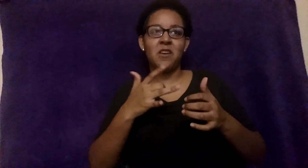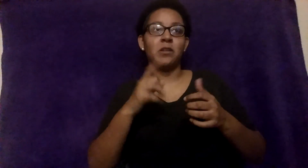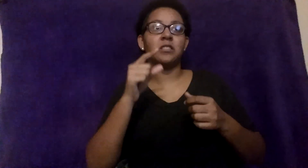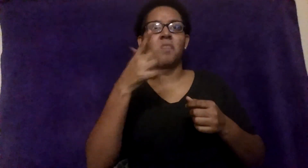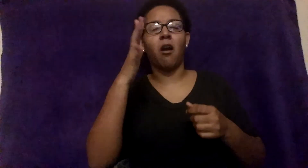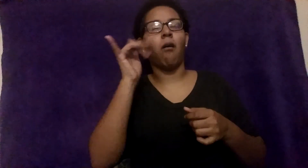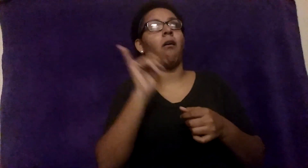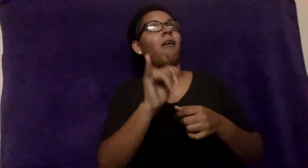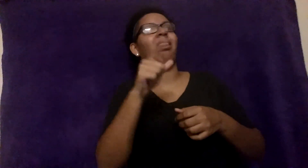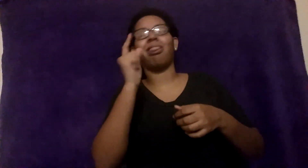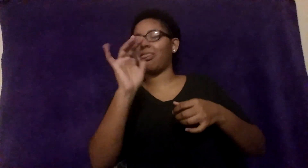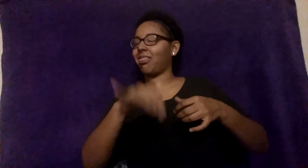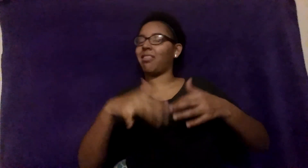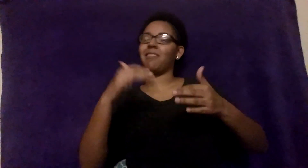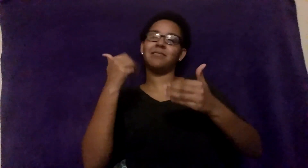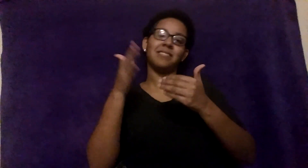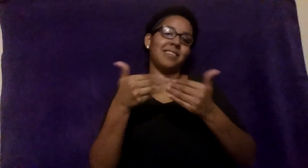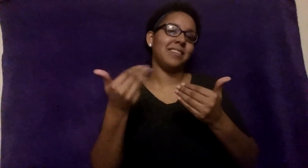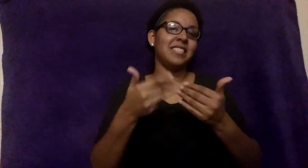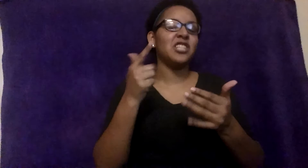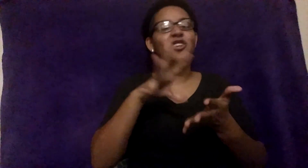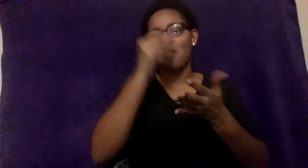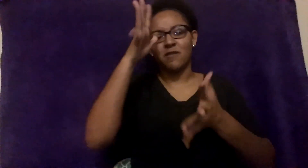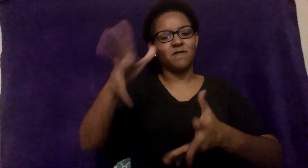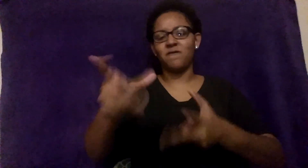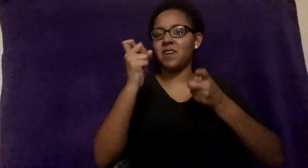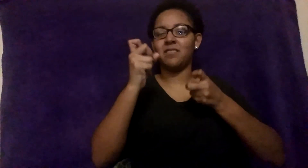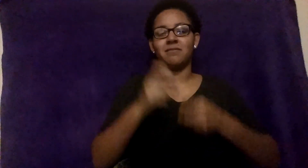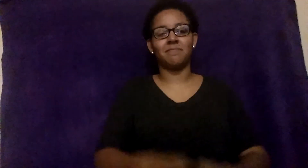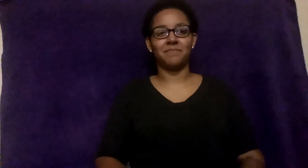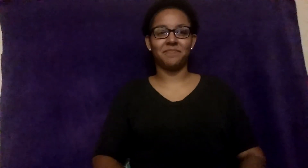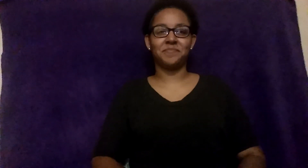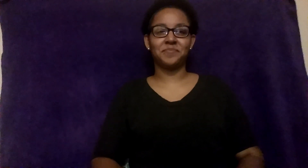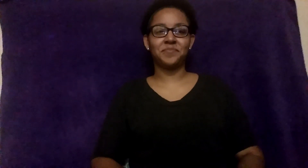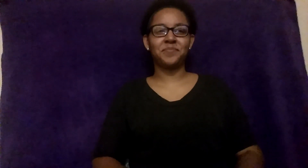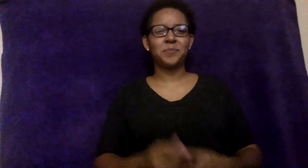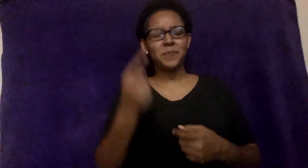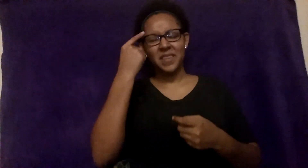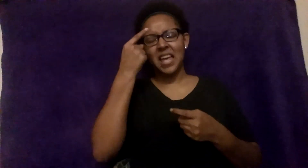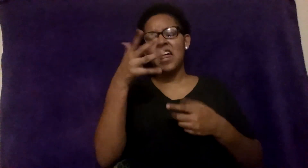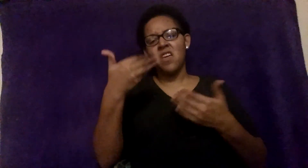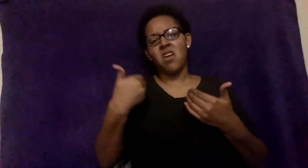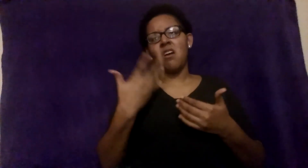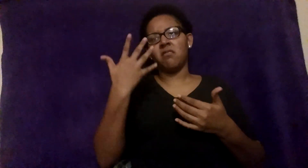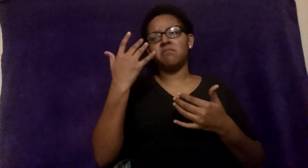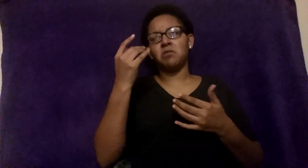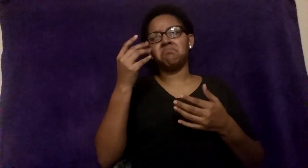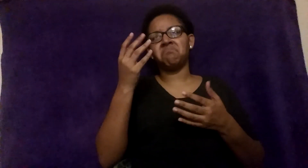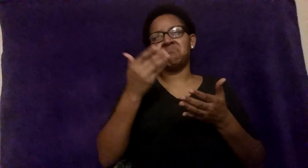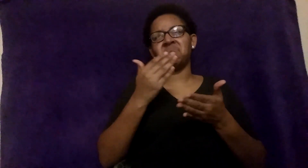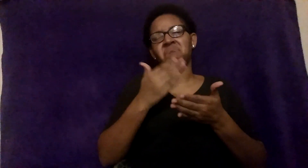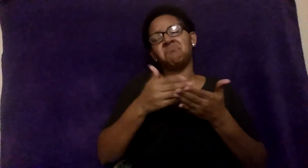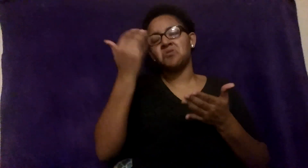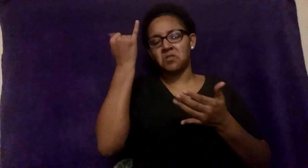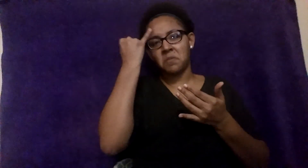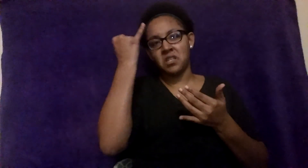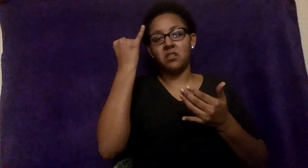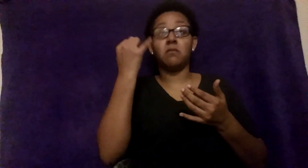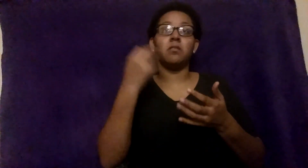because you're going to learn it so fast. So anyway, I think you have an idea. If you don't know the answer to any of the addition